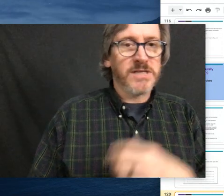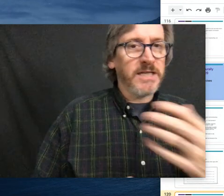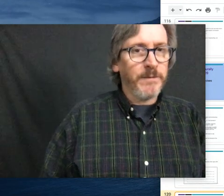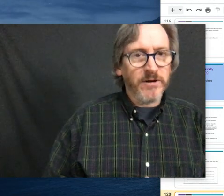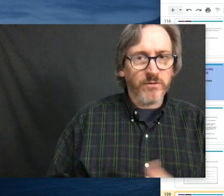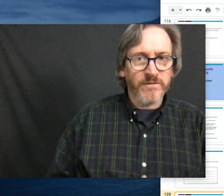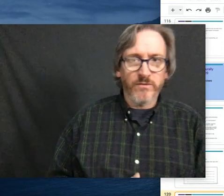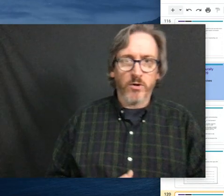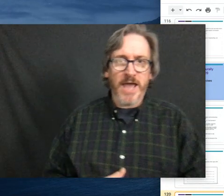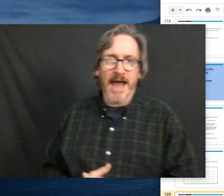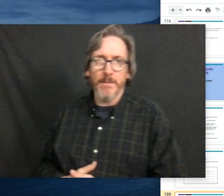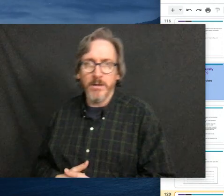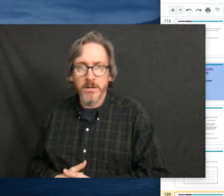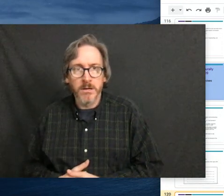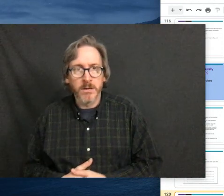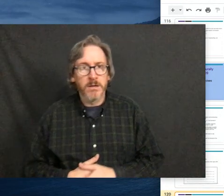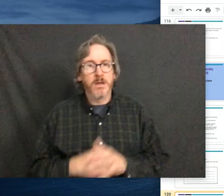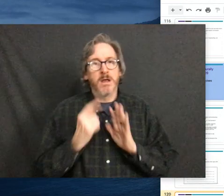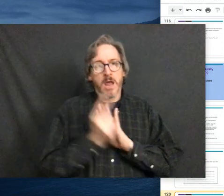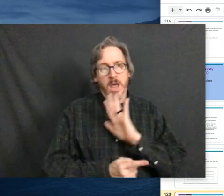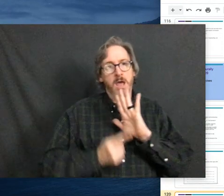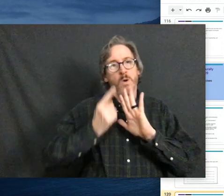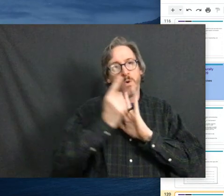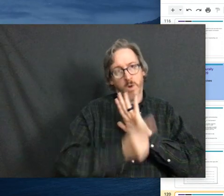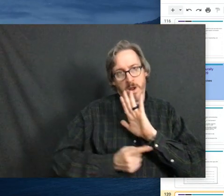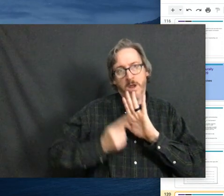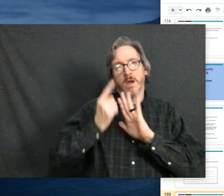So there's a little bit of review vocab.